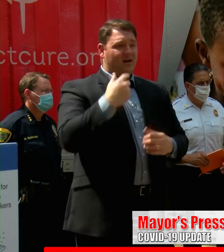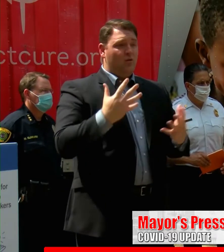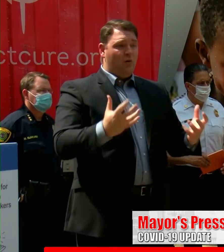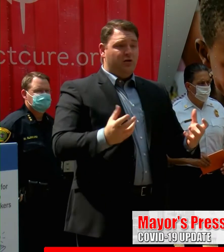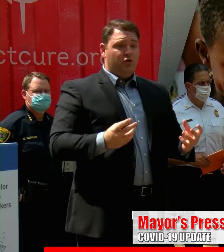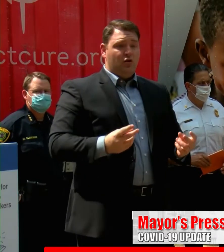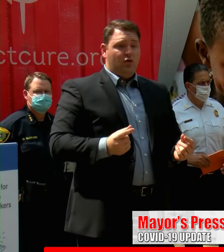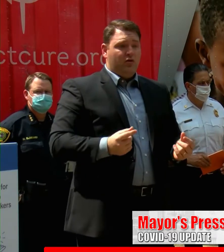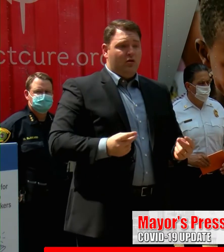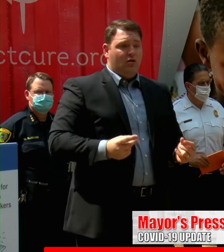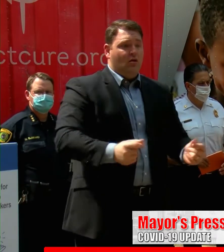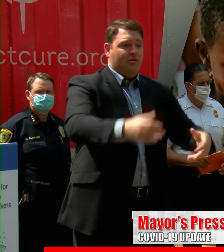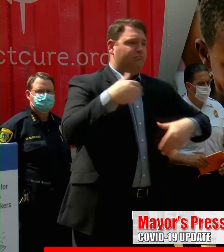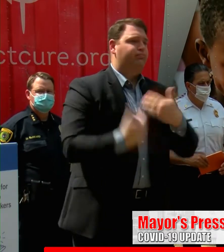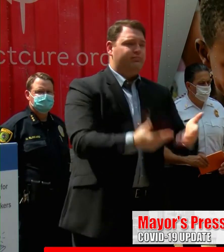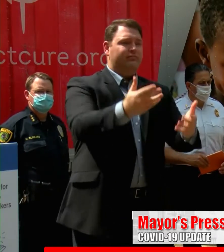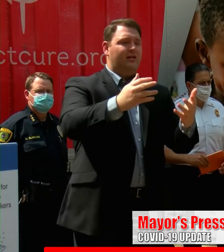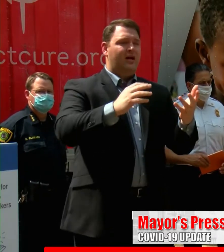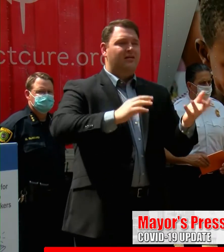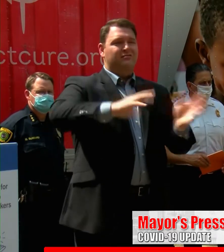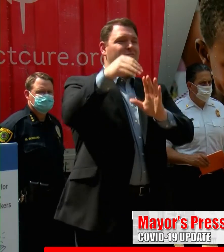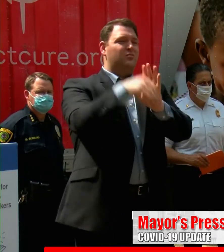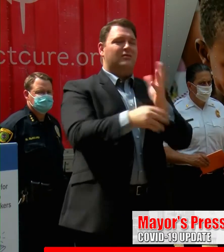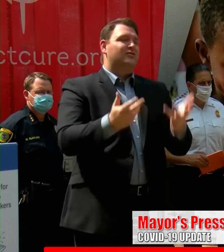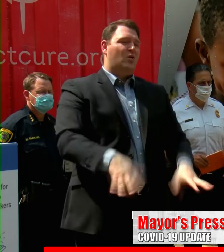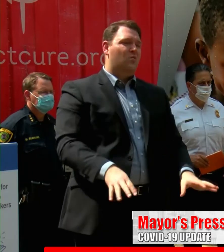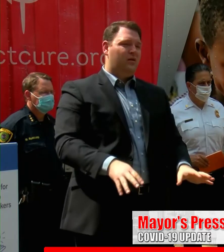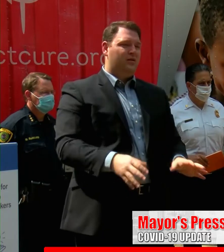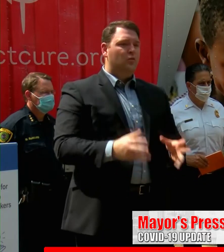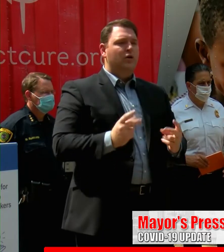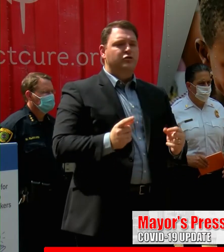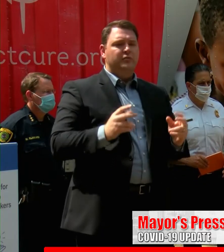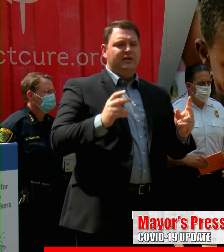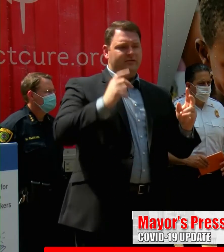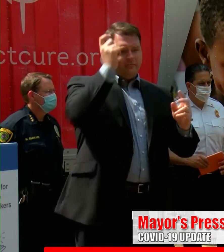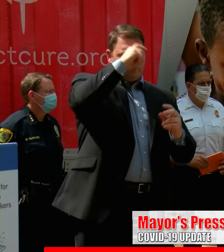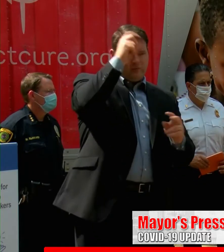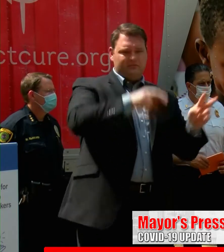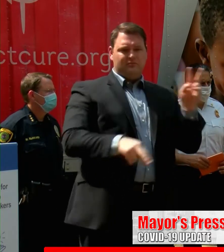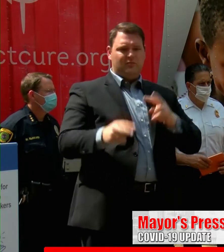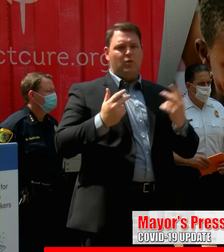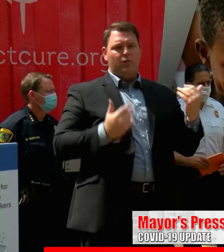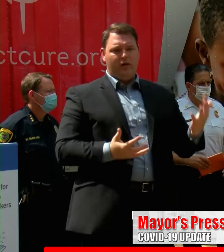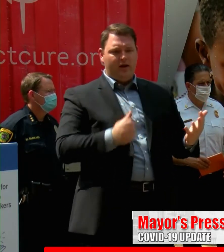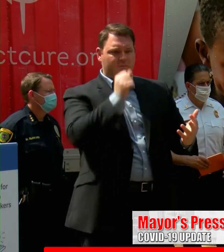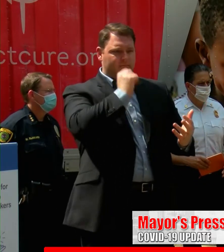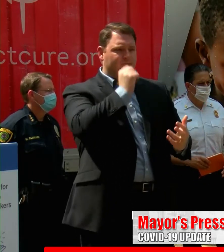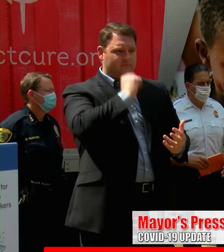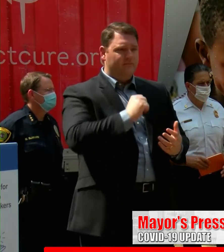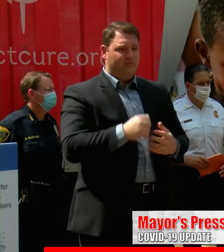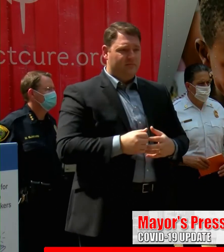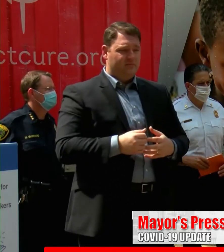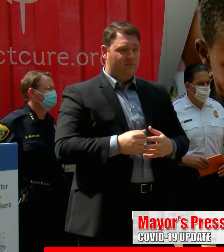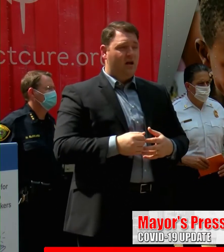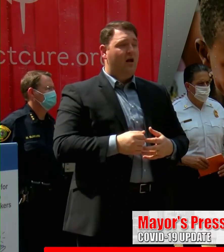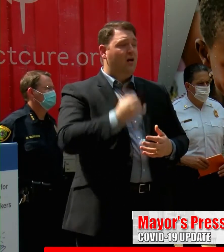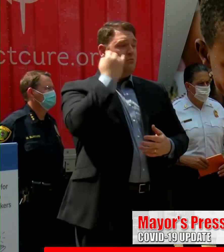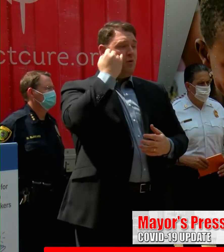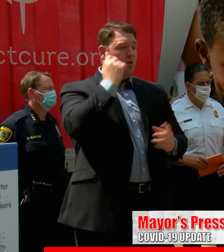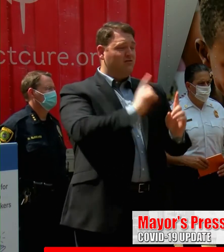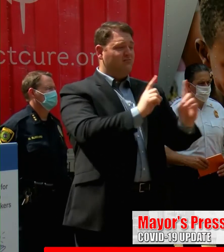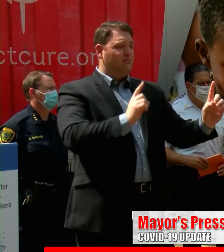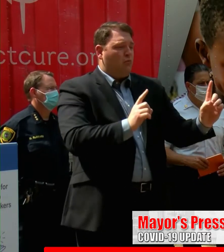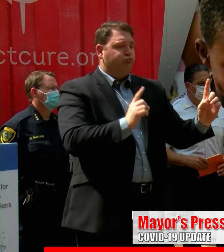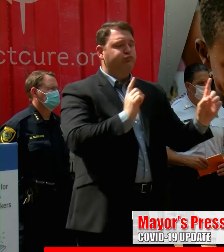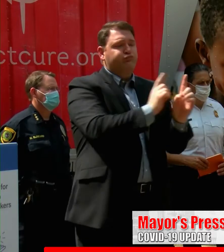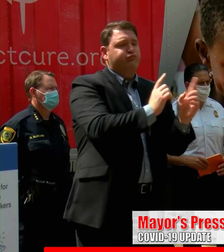do is stop engaging in social distancing, and then the numbers just spike up higher than what they're doing today.